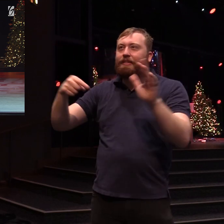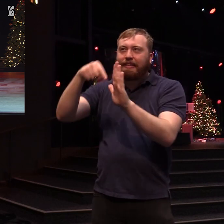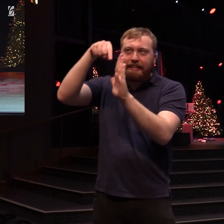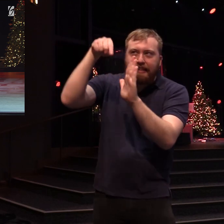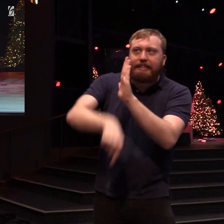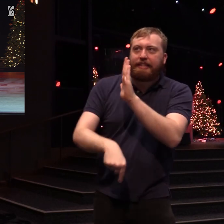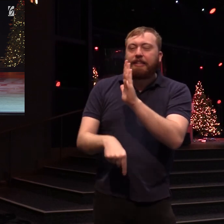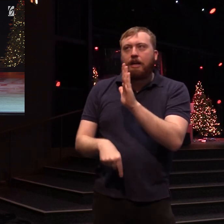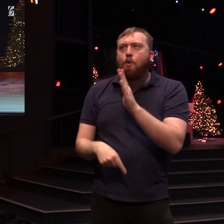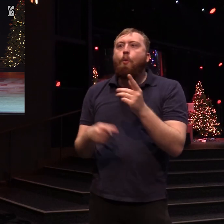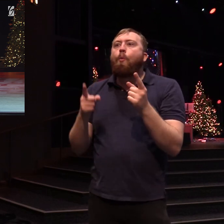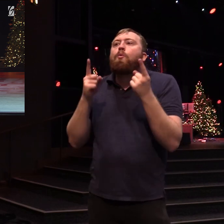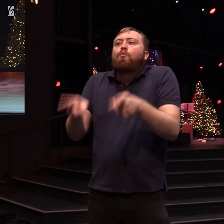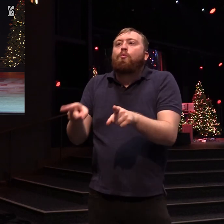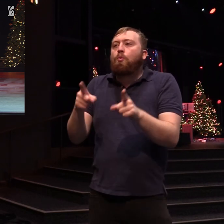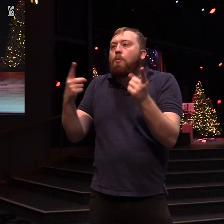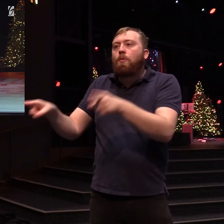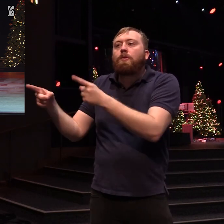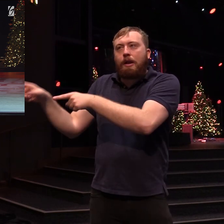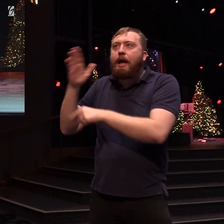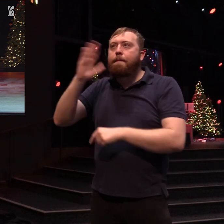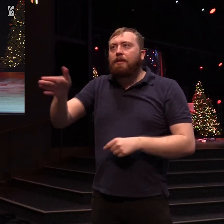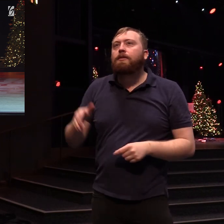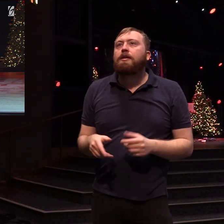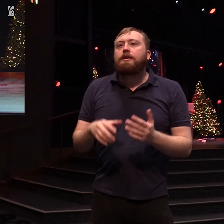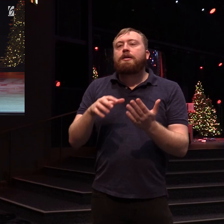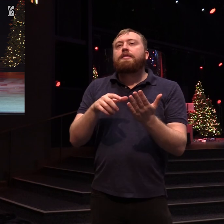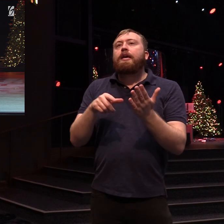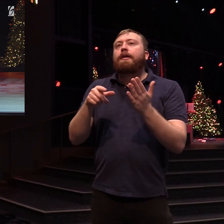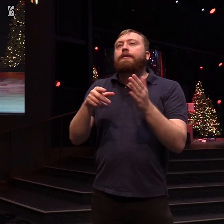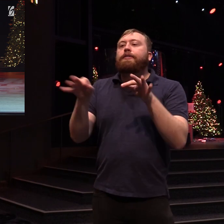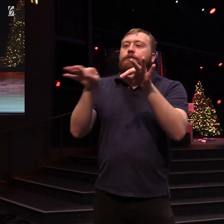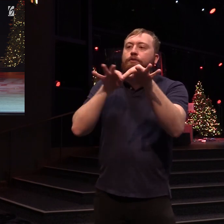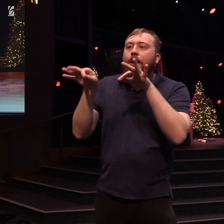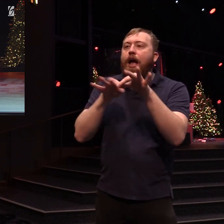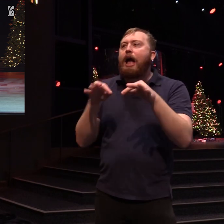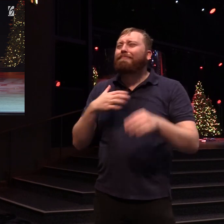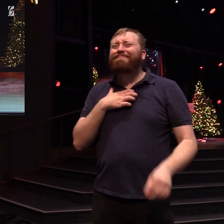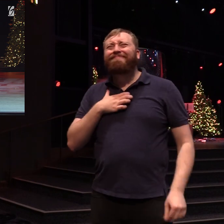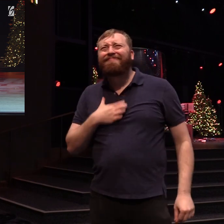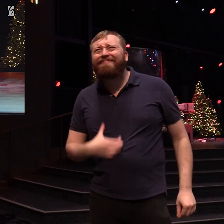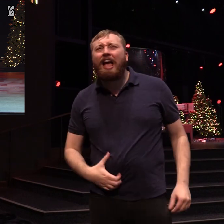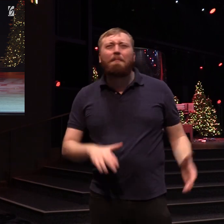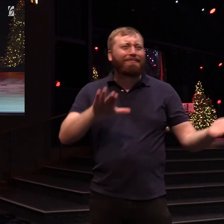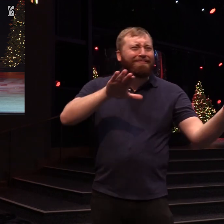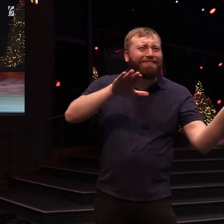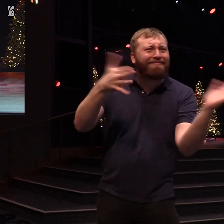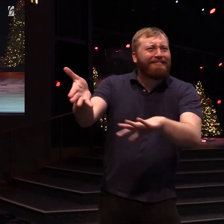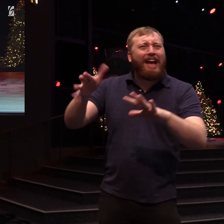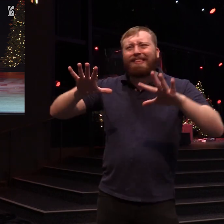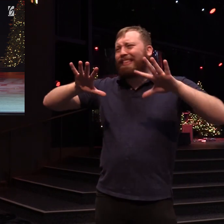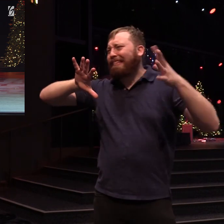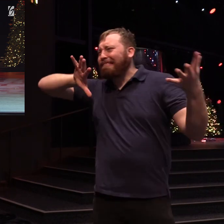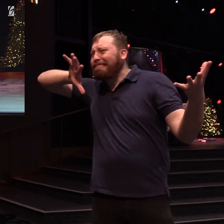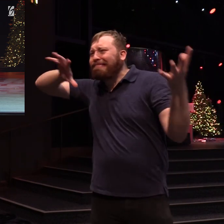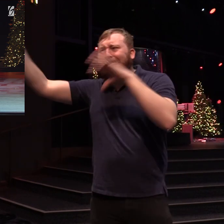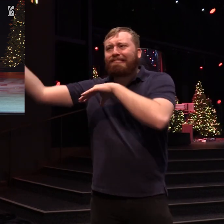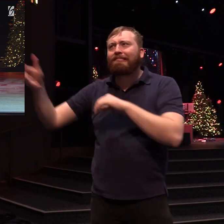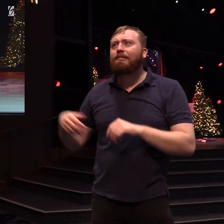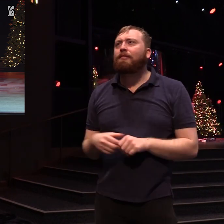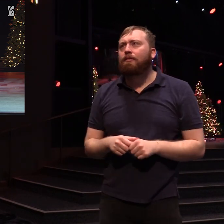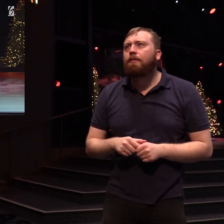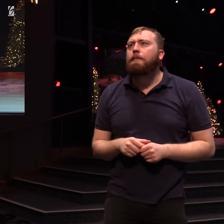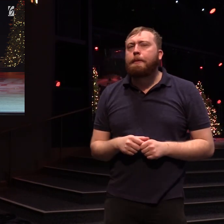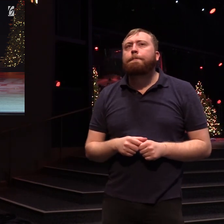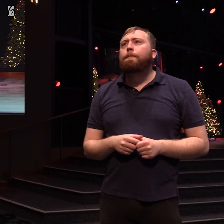the Antichrist. These scriptures refer to famine and death and cosmic disturbances. J. Dwight Pentecost